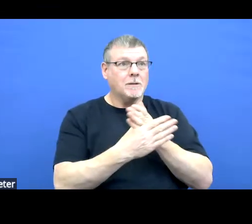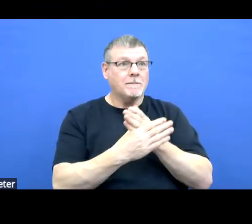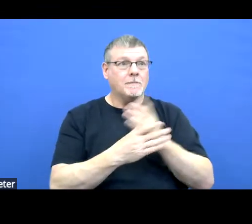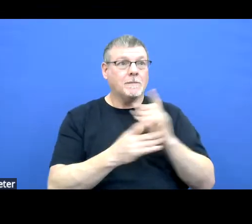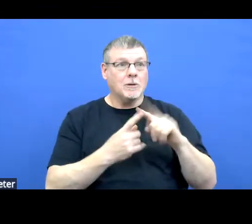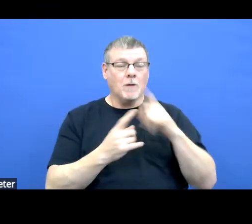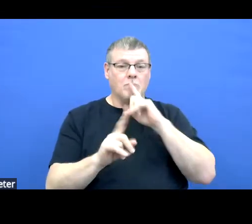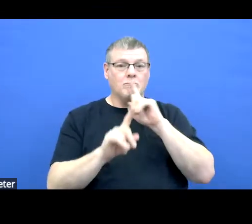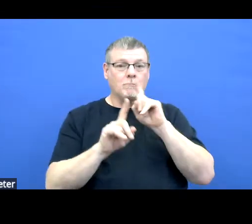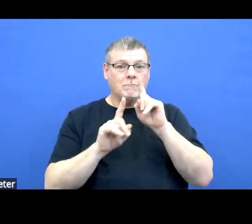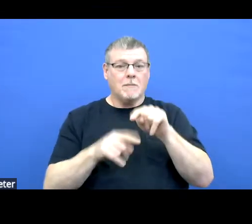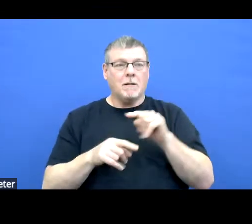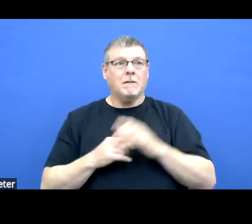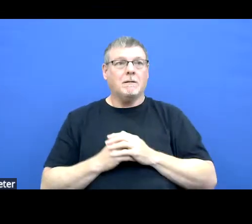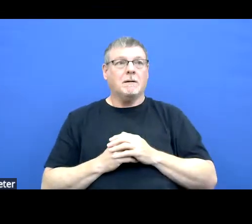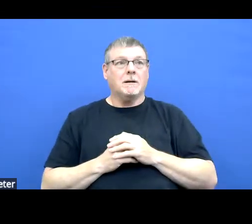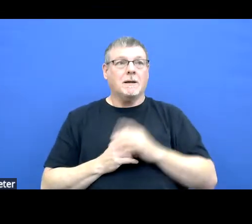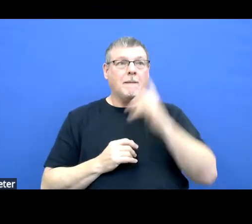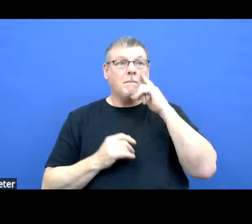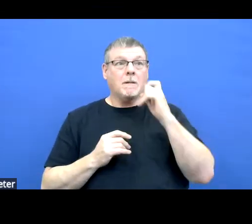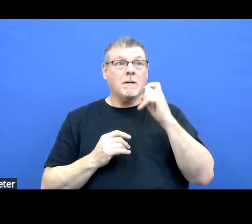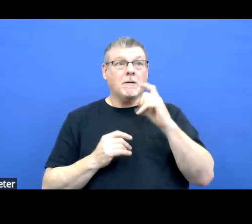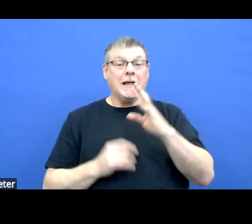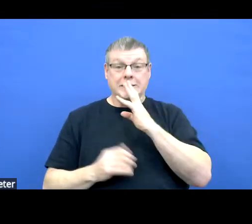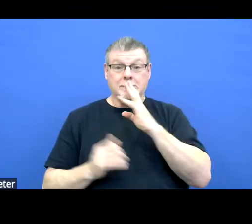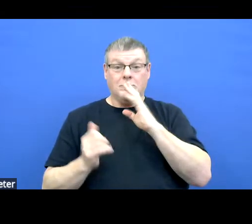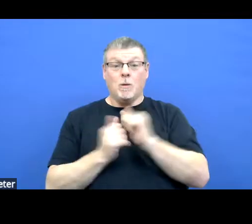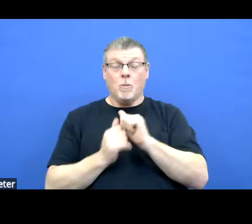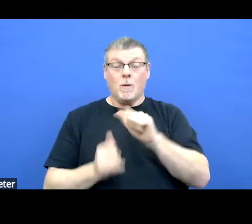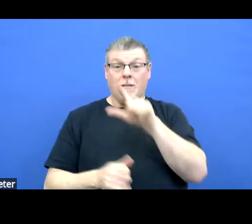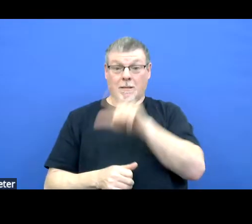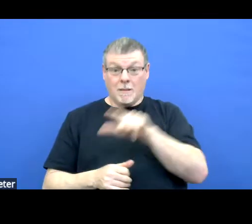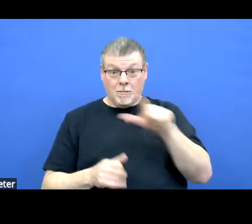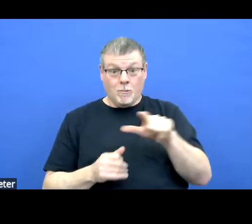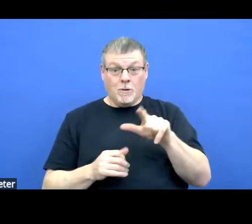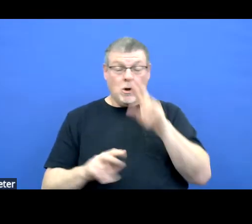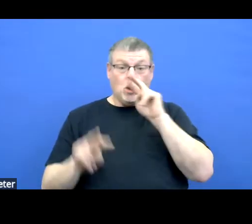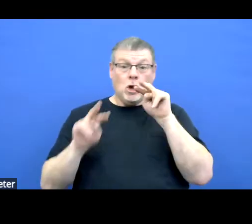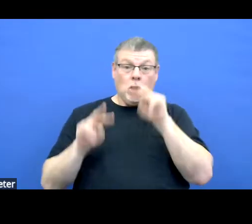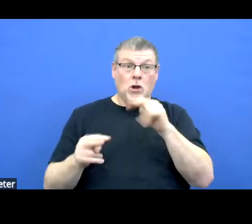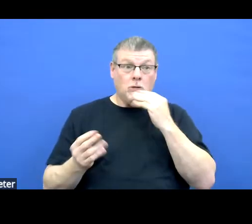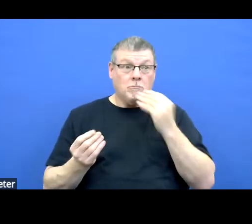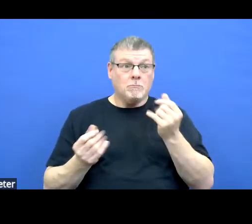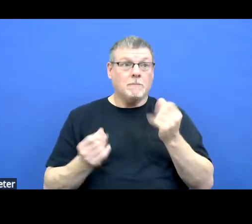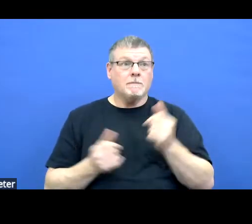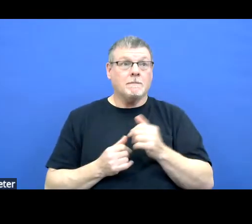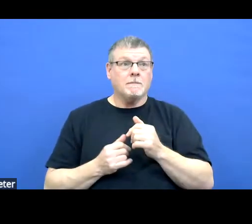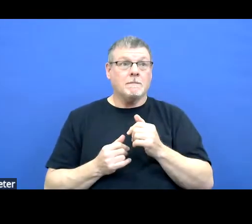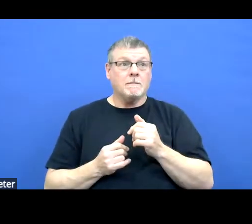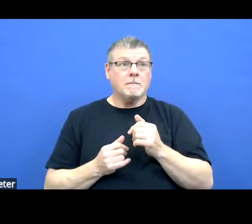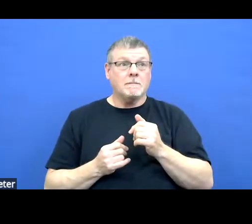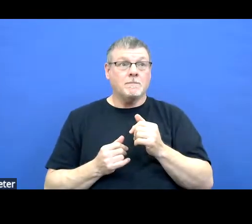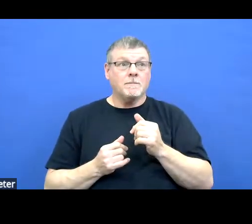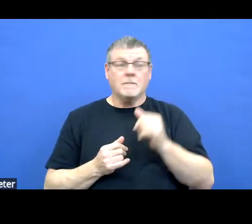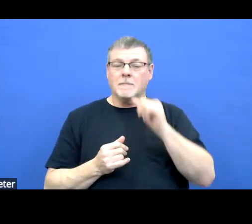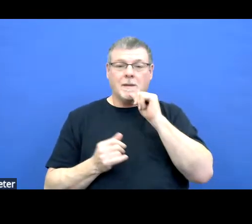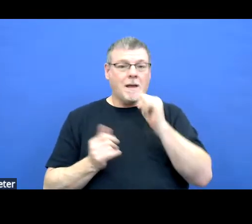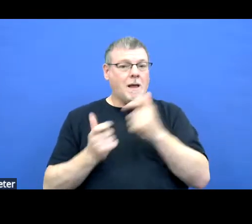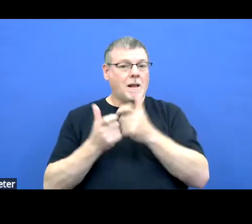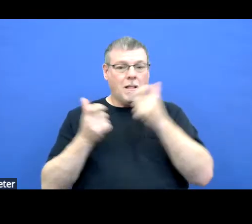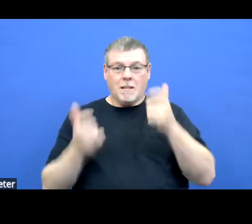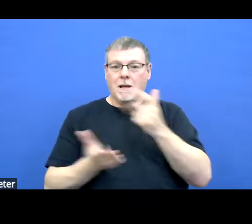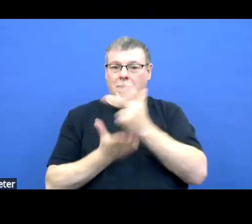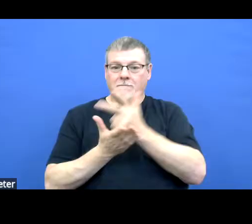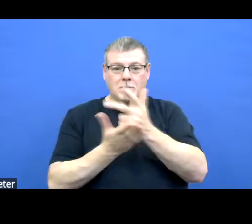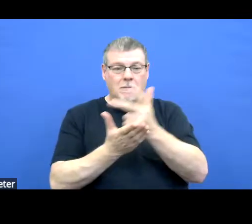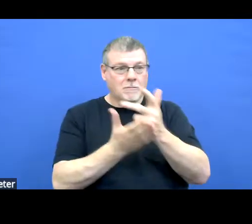response to that, because when speaking with the landlord, when we were looking at the property, there definitely is not a great deal of parking